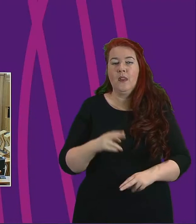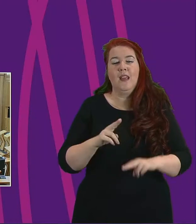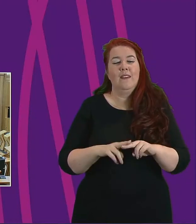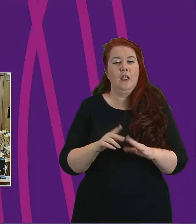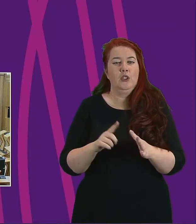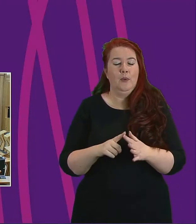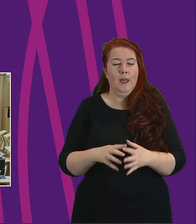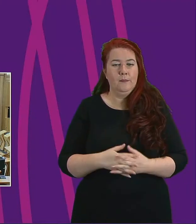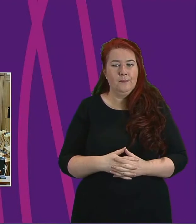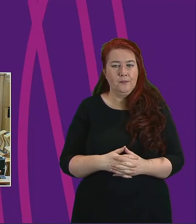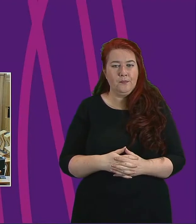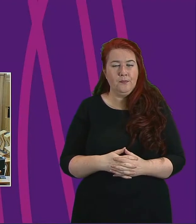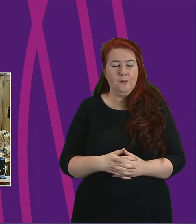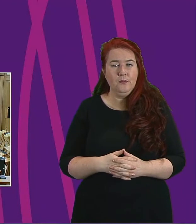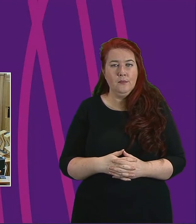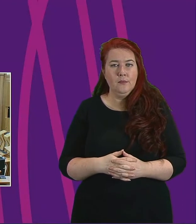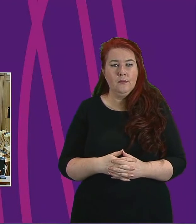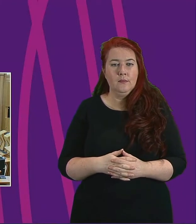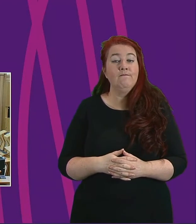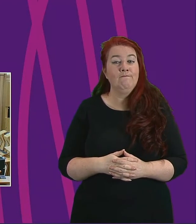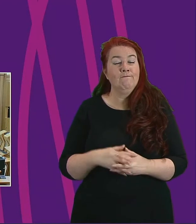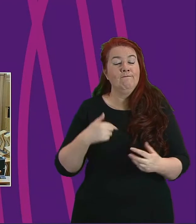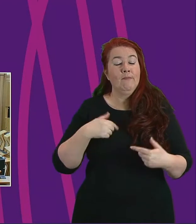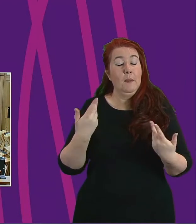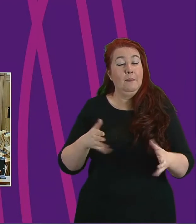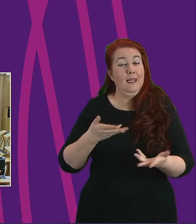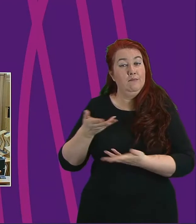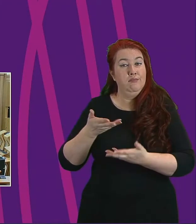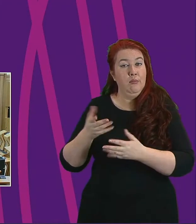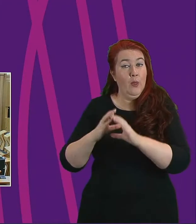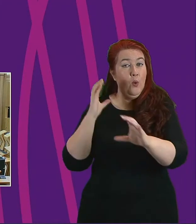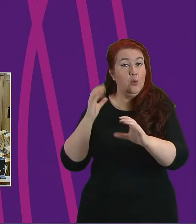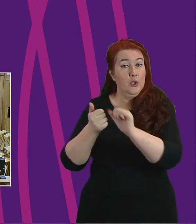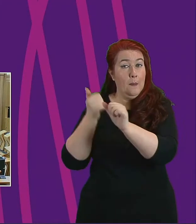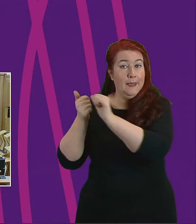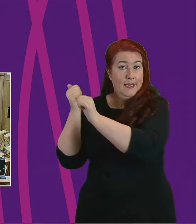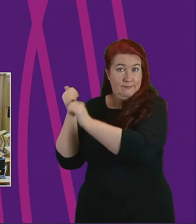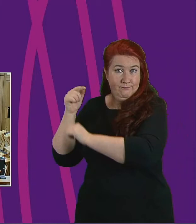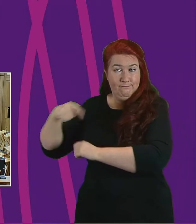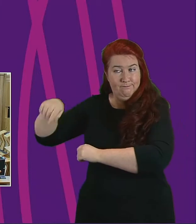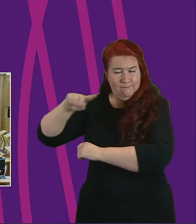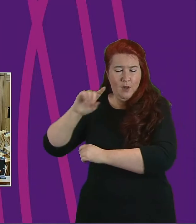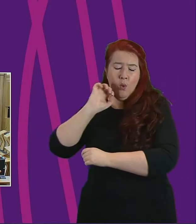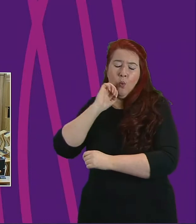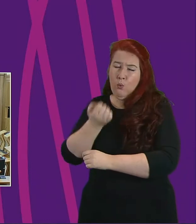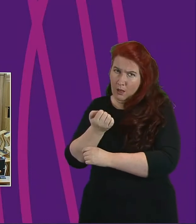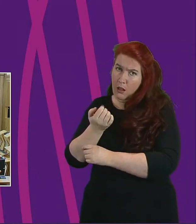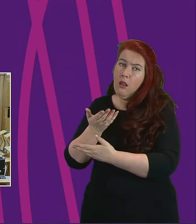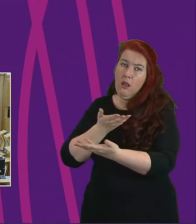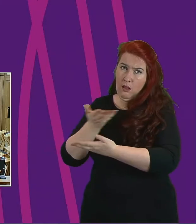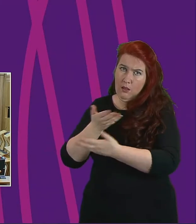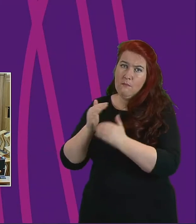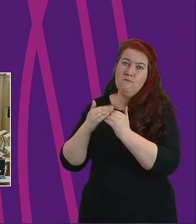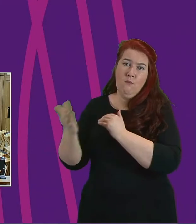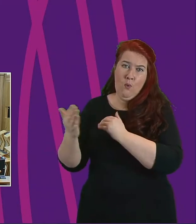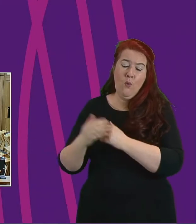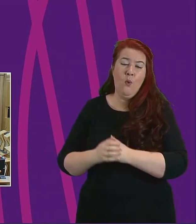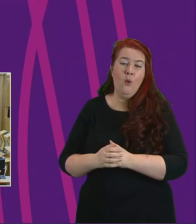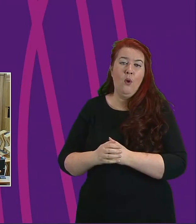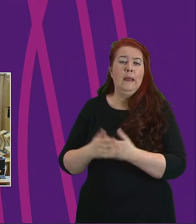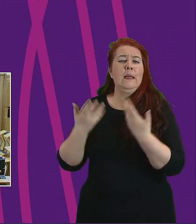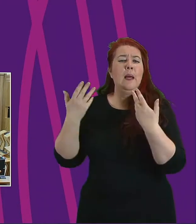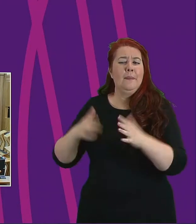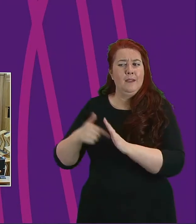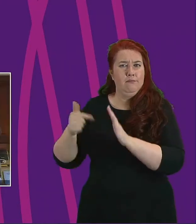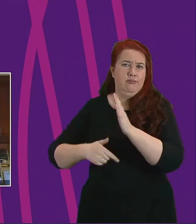Presiding Officer, yes, I have, and yes, we will. I have had a lengthy